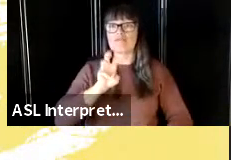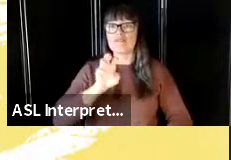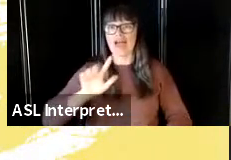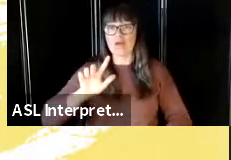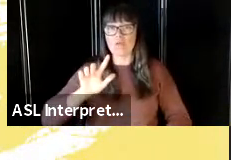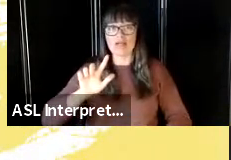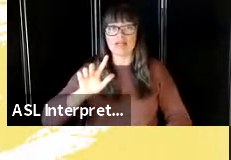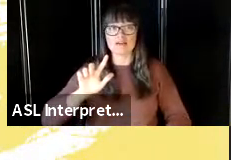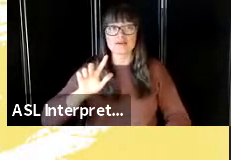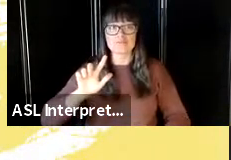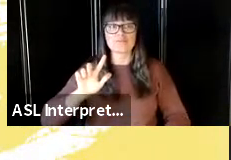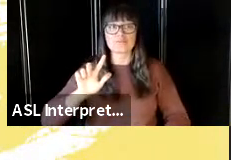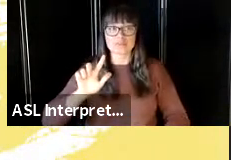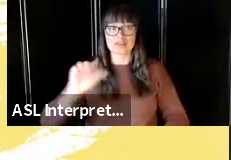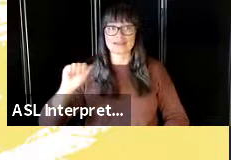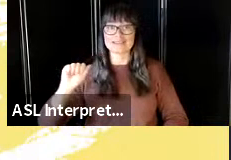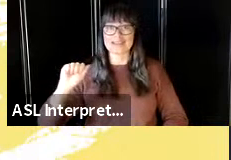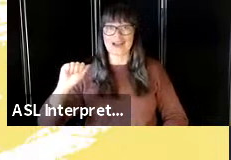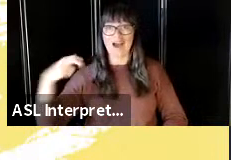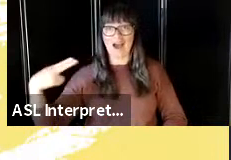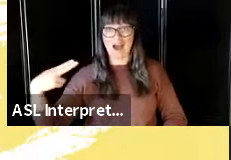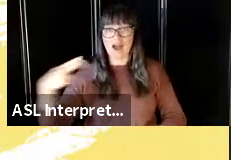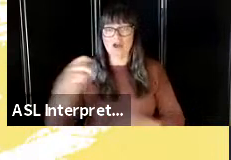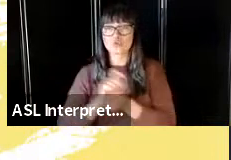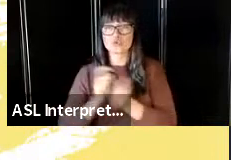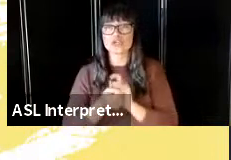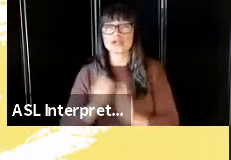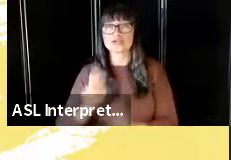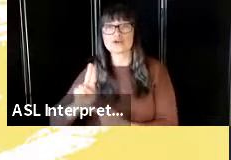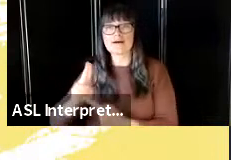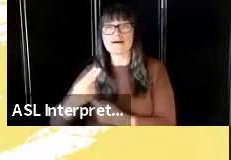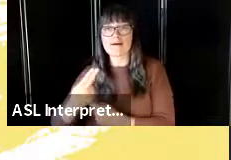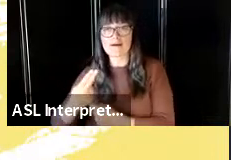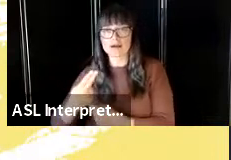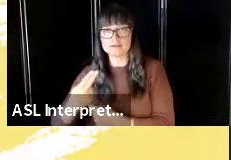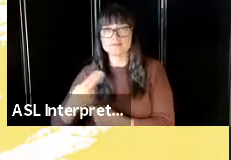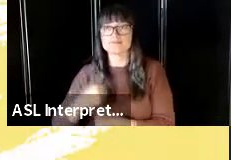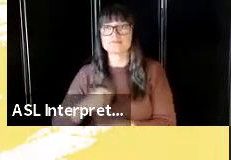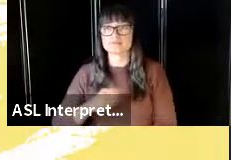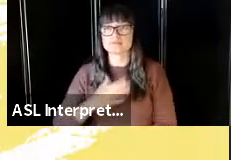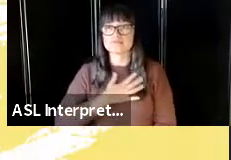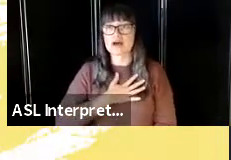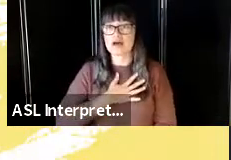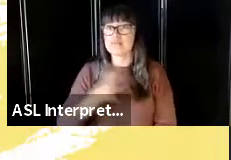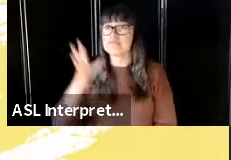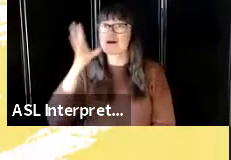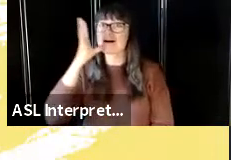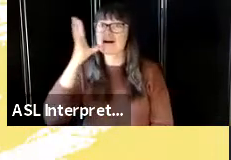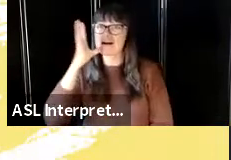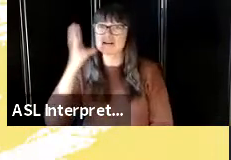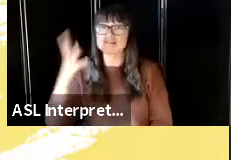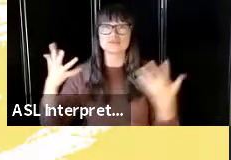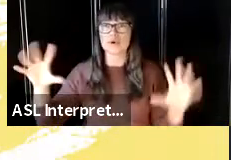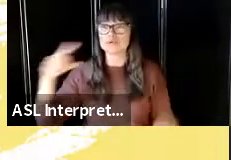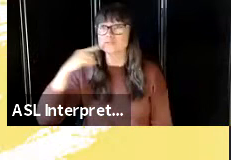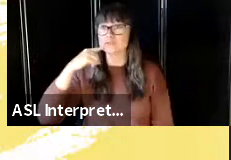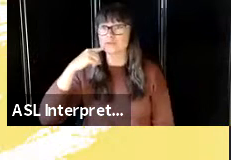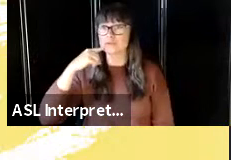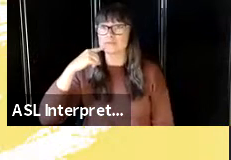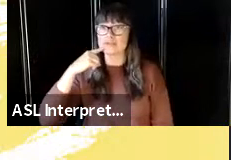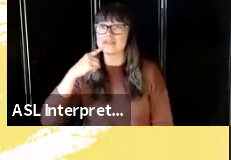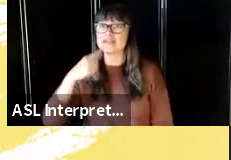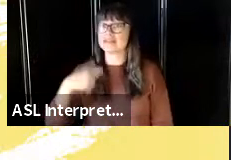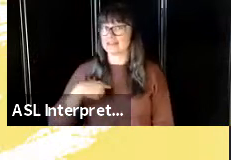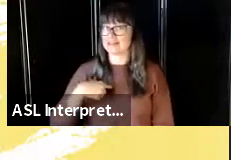towards right? And then the mix happens naturally for me. So I'll sing it. My mama done